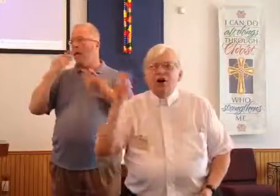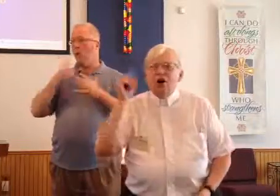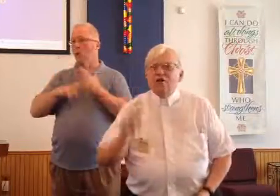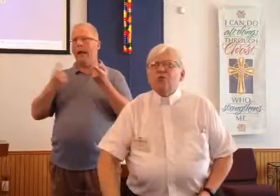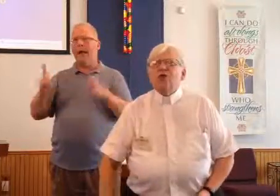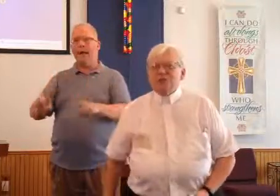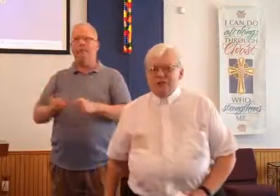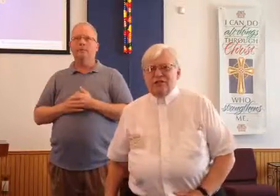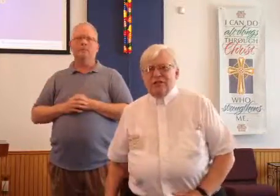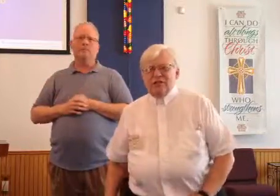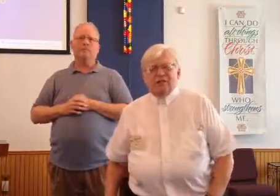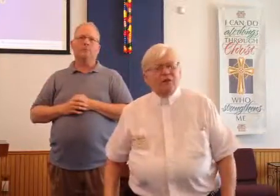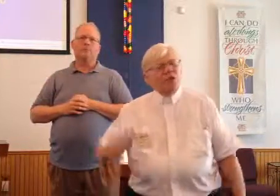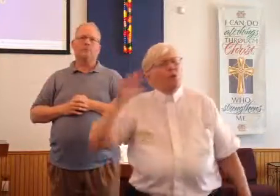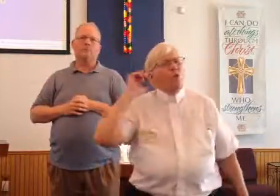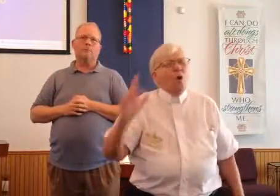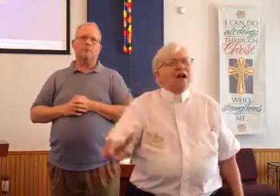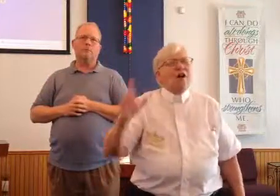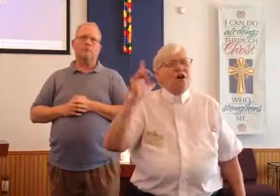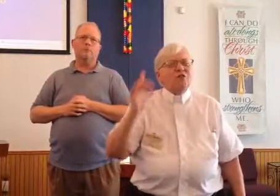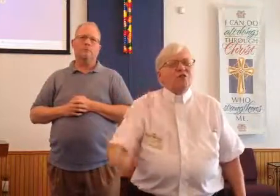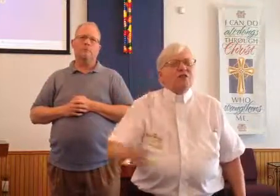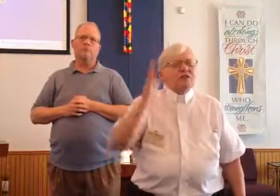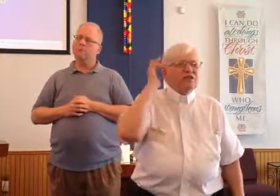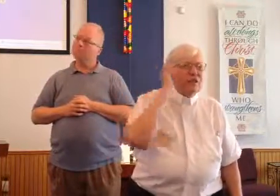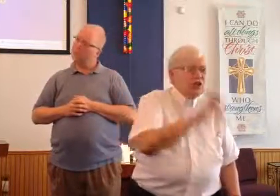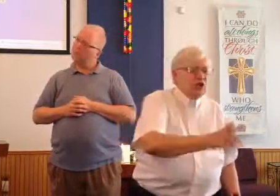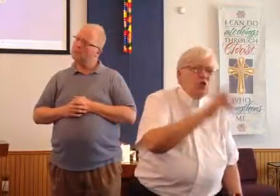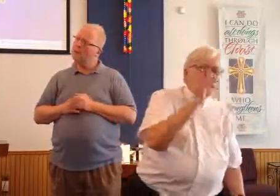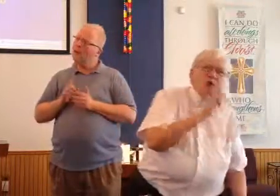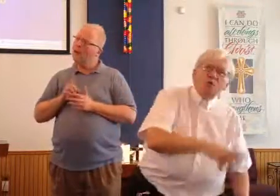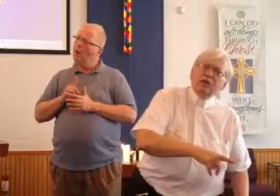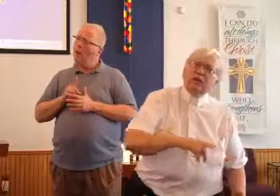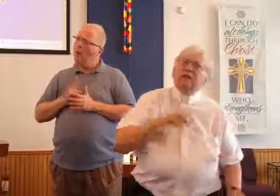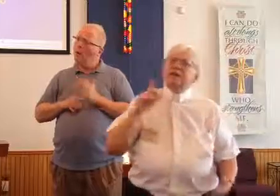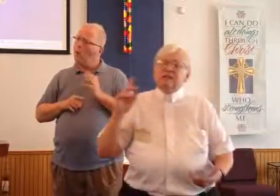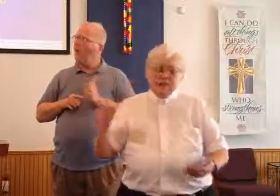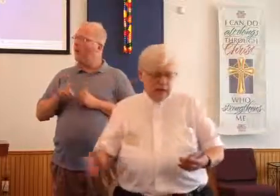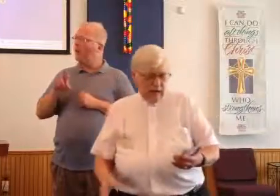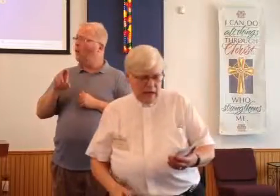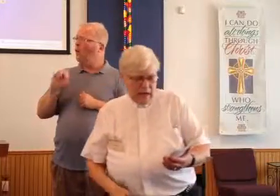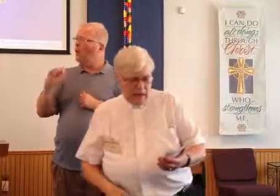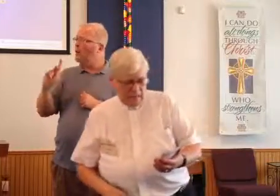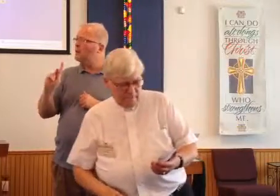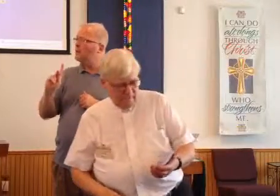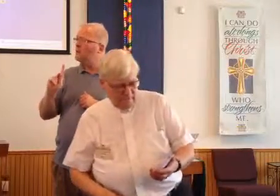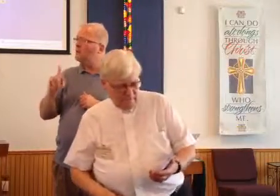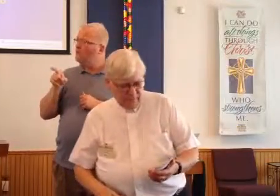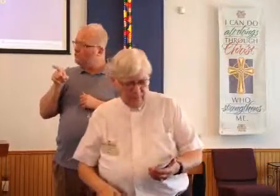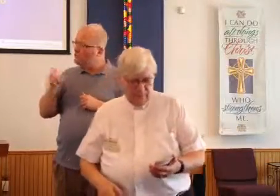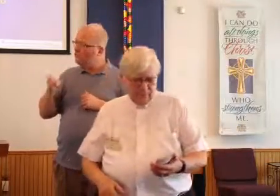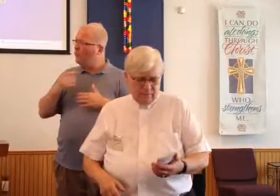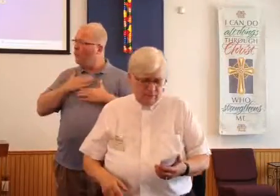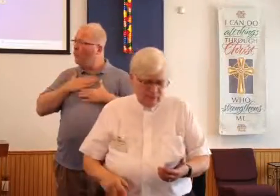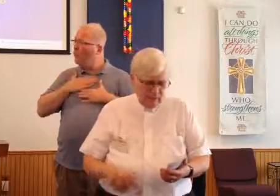What are the risks? What are the risks that you are willing to take?